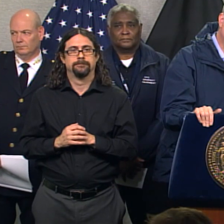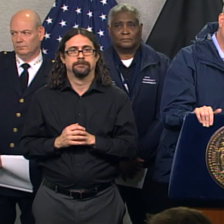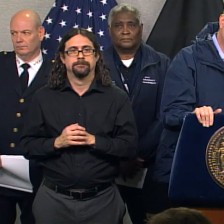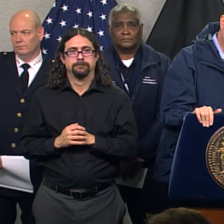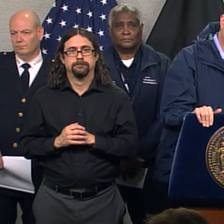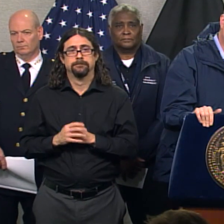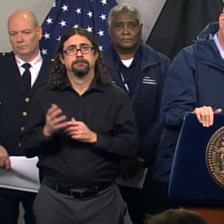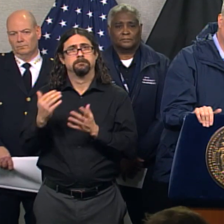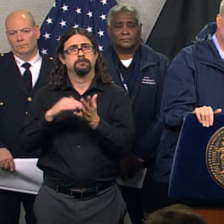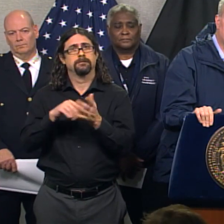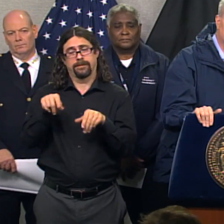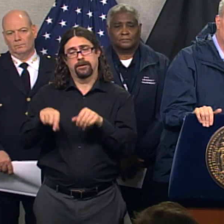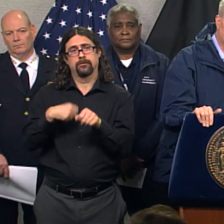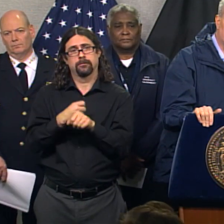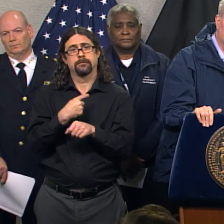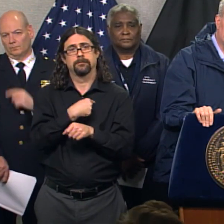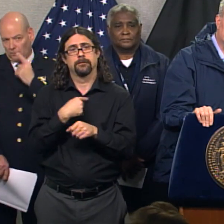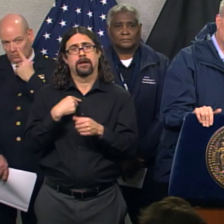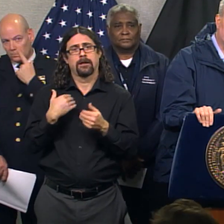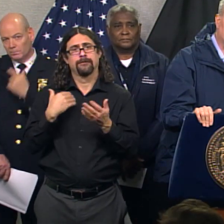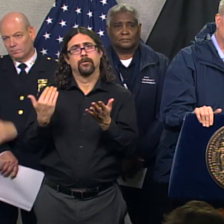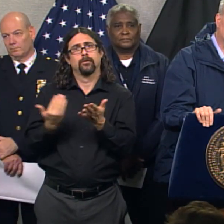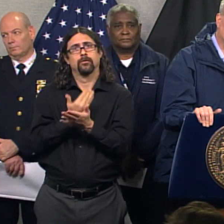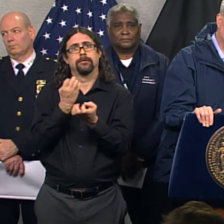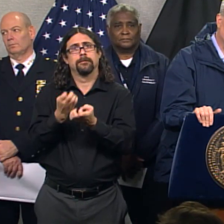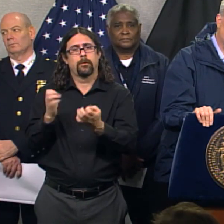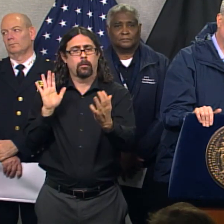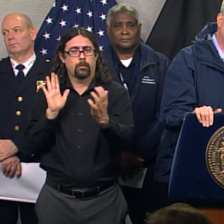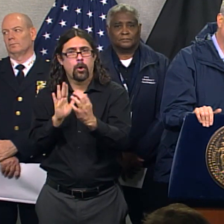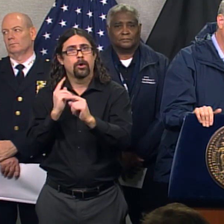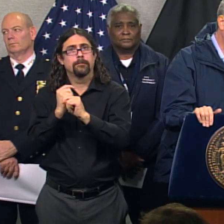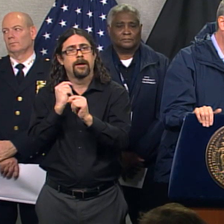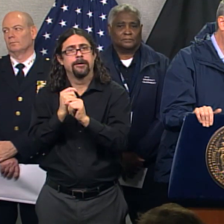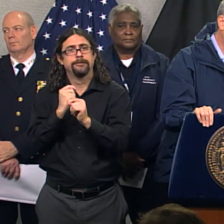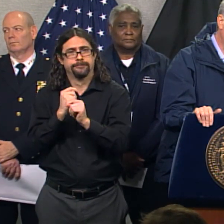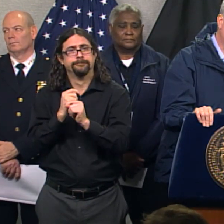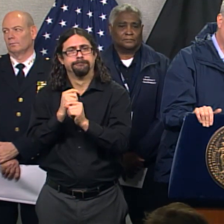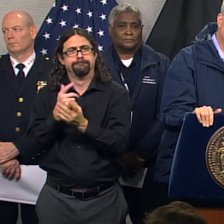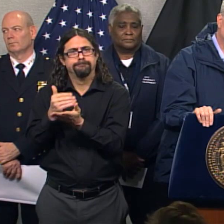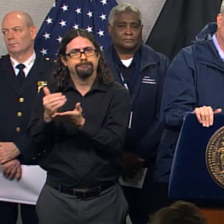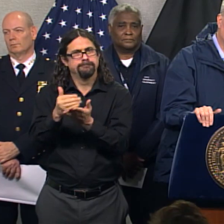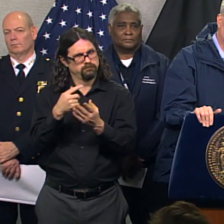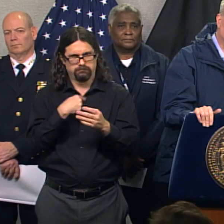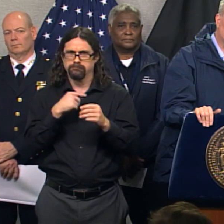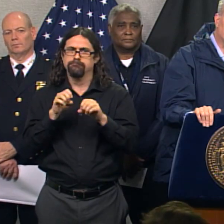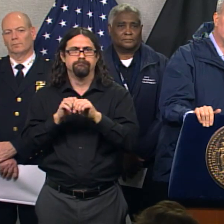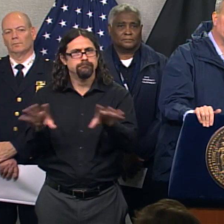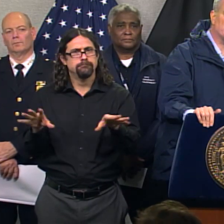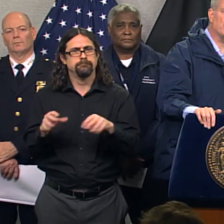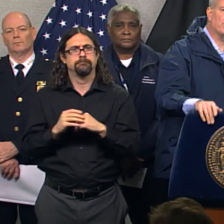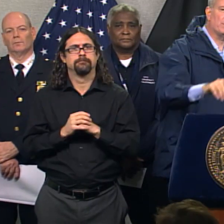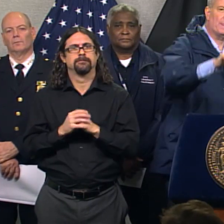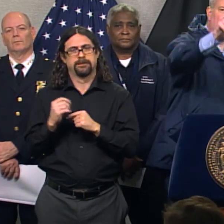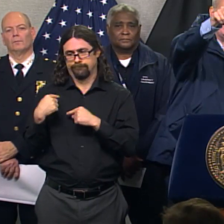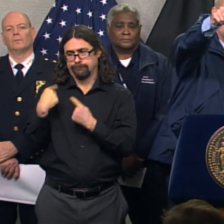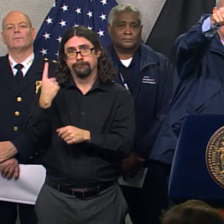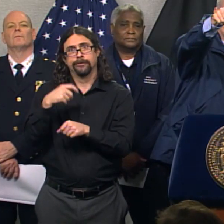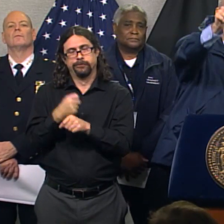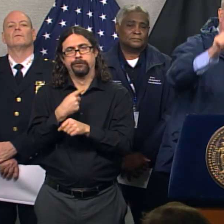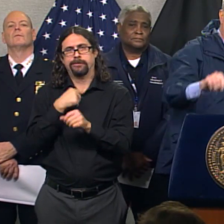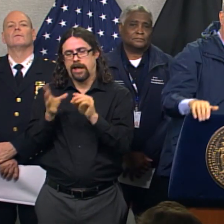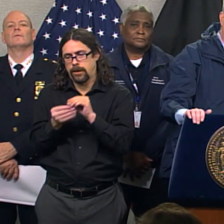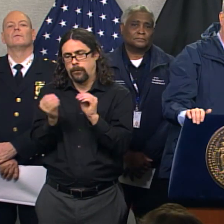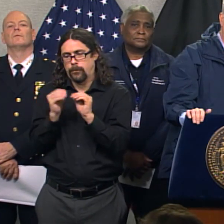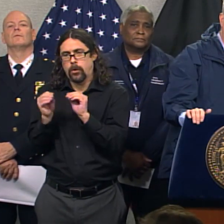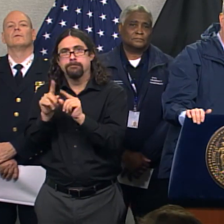added consistently sanitation equipment over the last 3 years, but the smaller apparatus is going to help us quite a bit. Yeah.